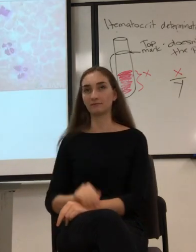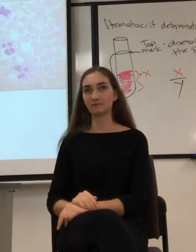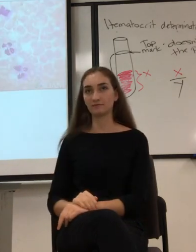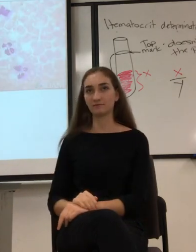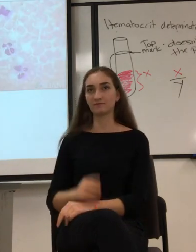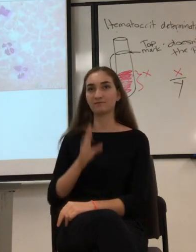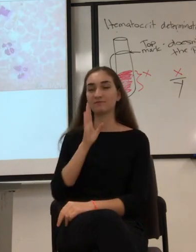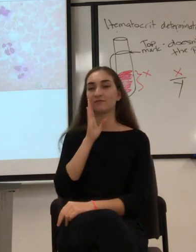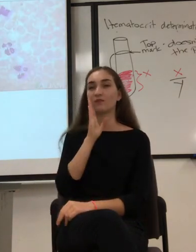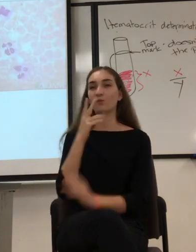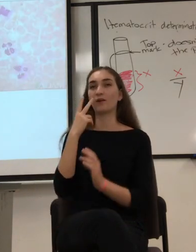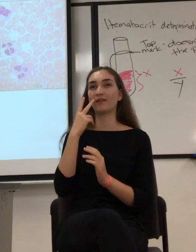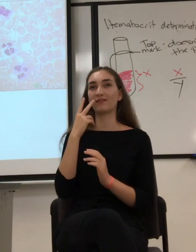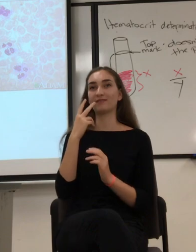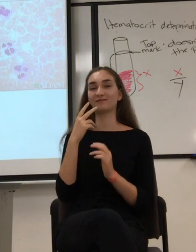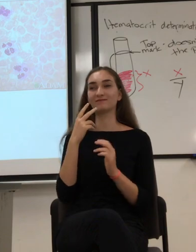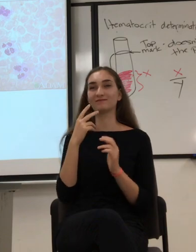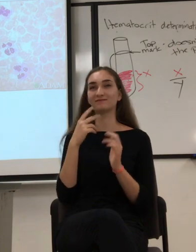Well, here's a picture of it.